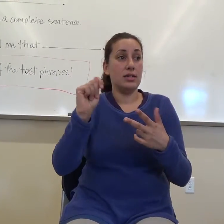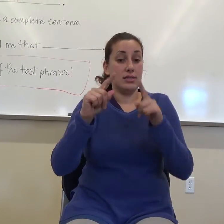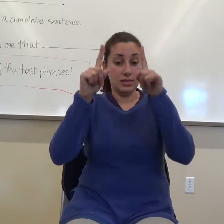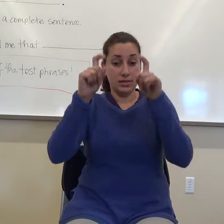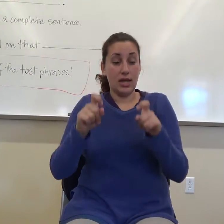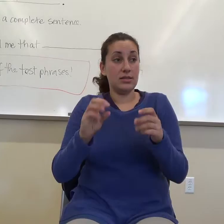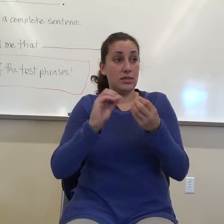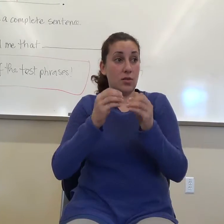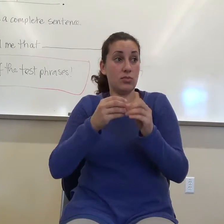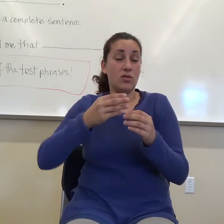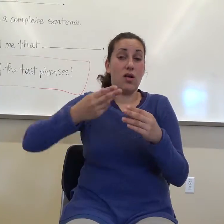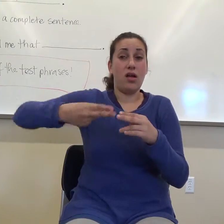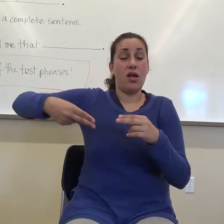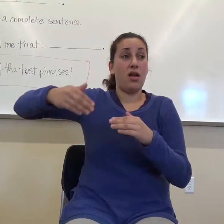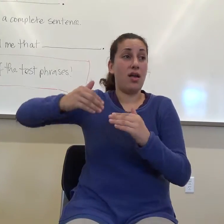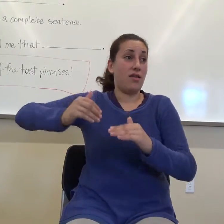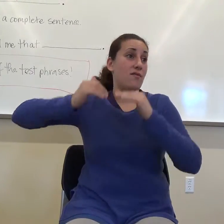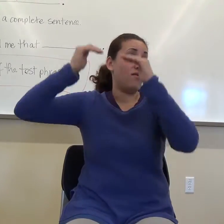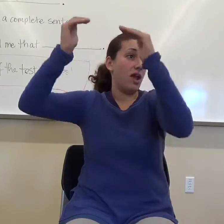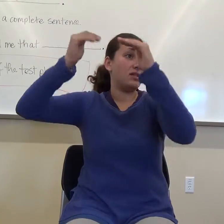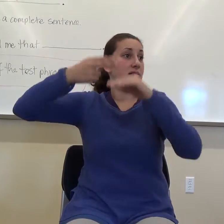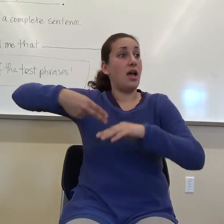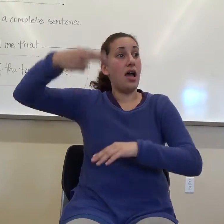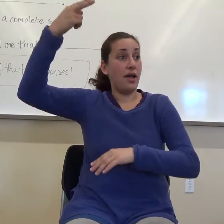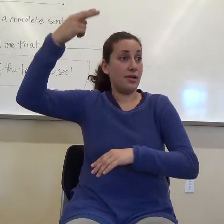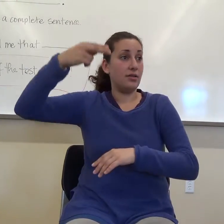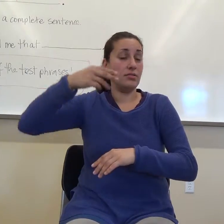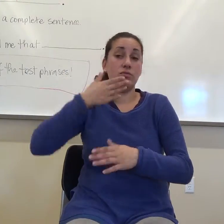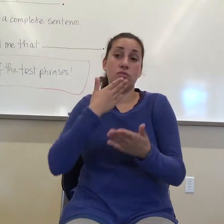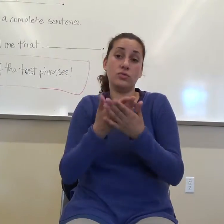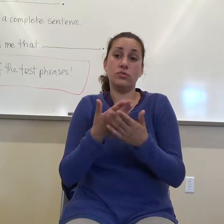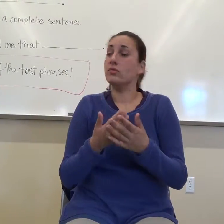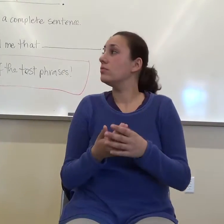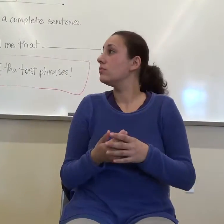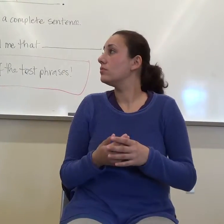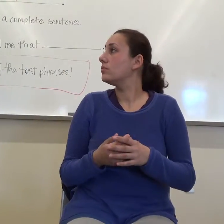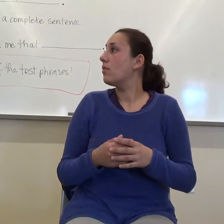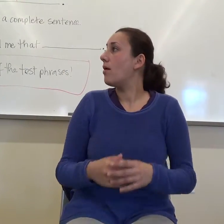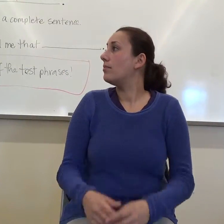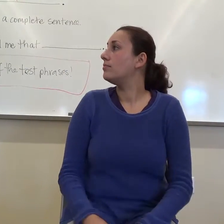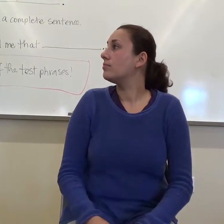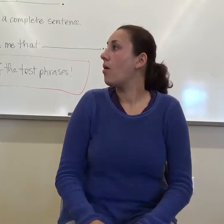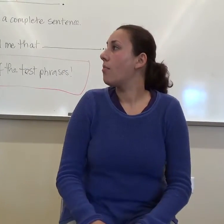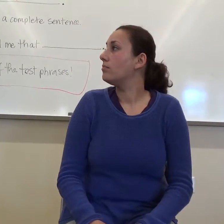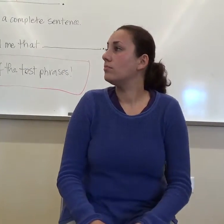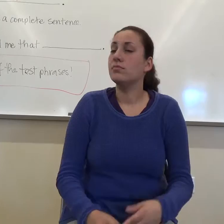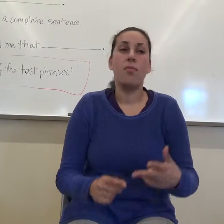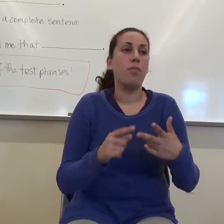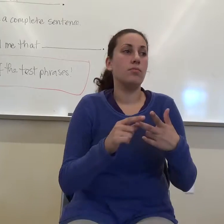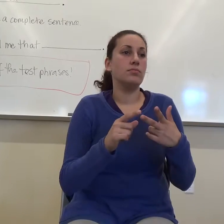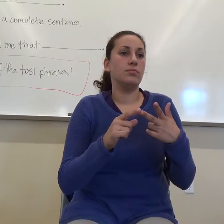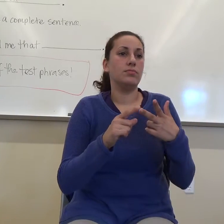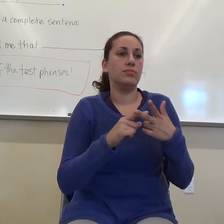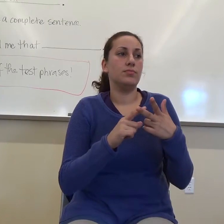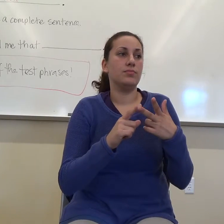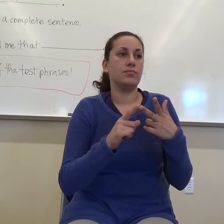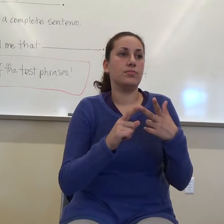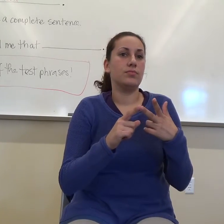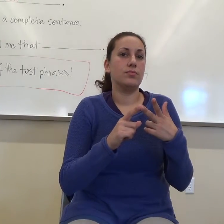Notice my little notes to myself. In the end run, you are the only one who's gonna have to read